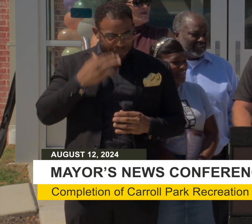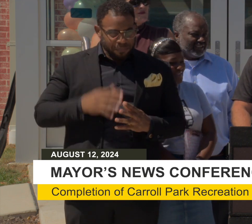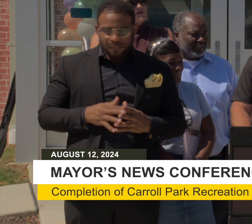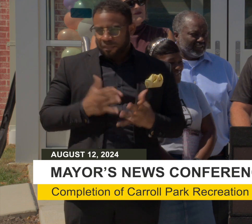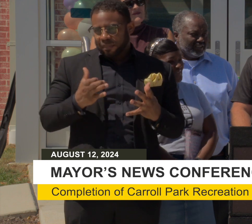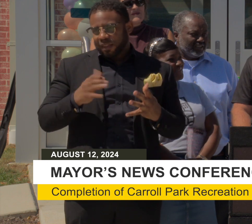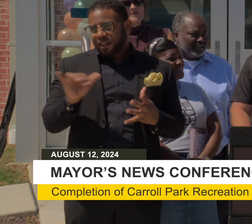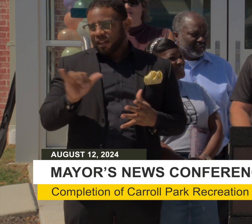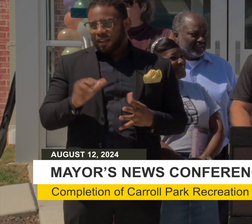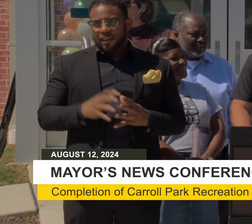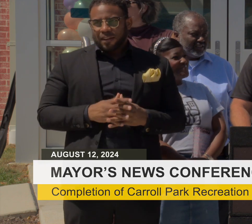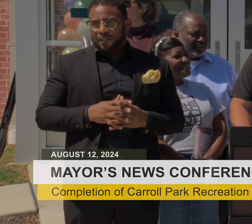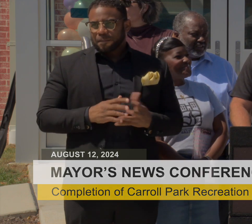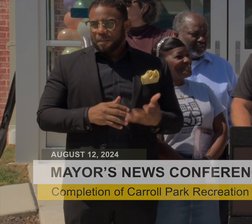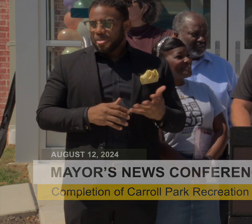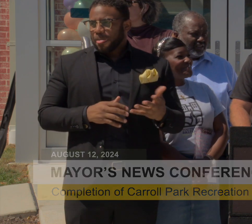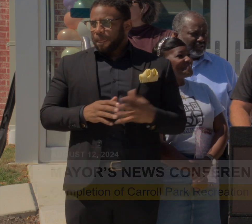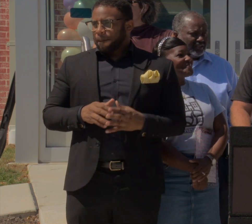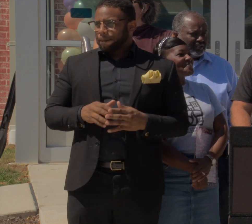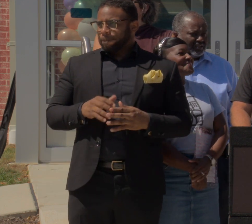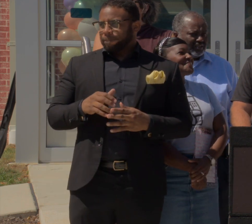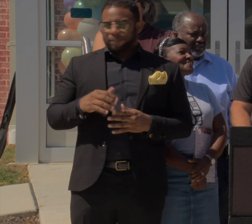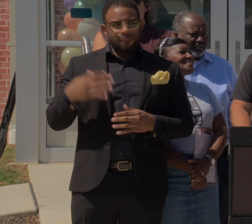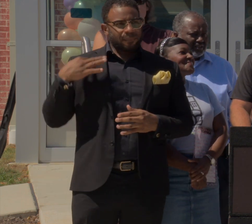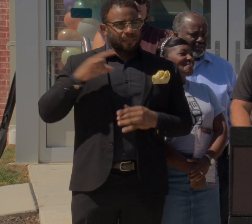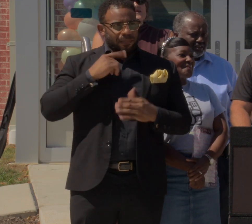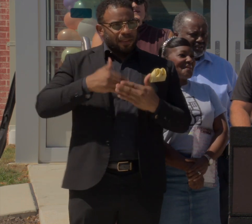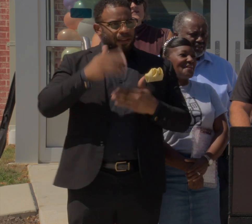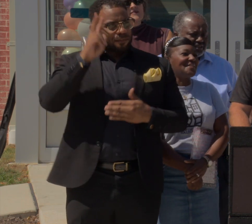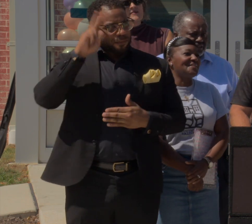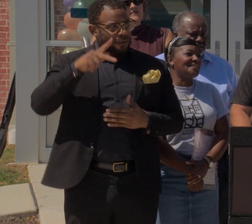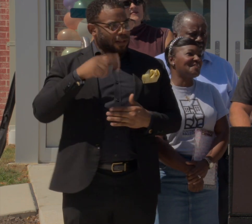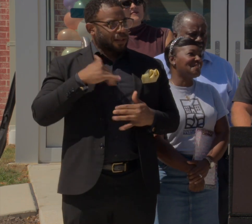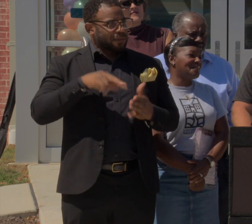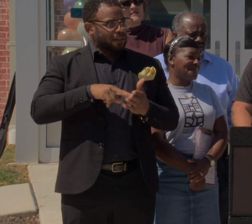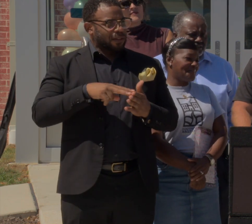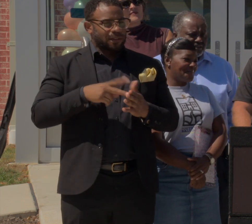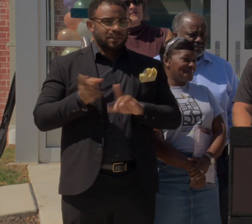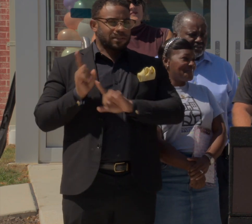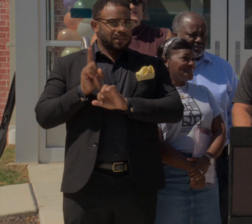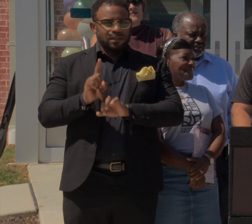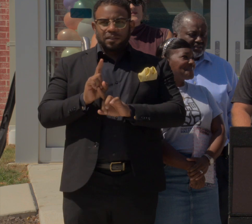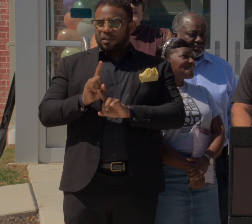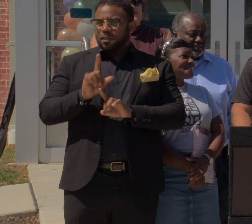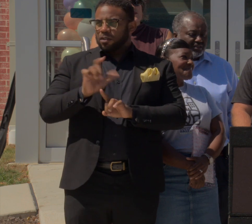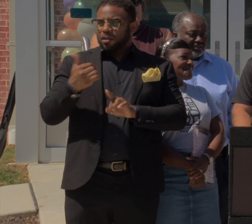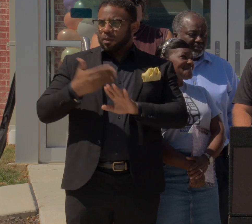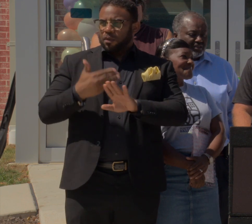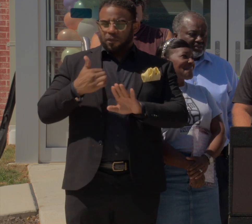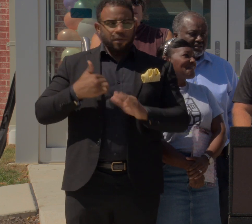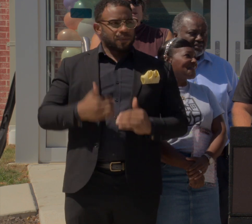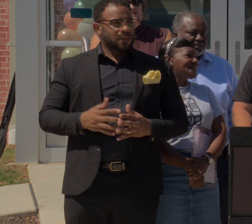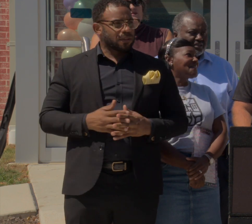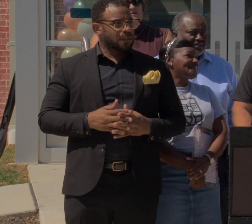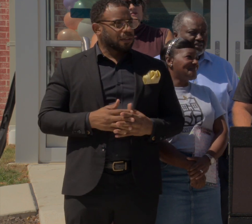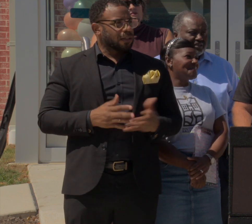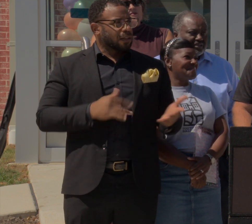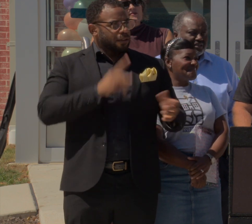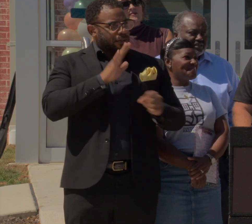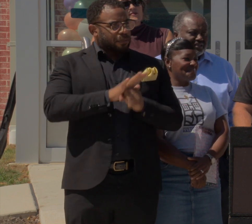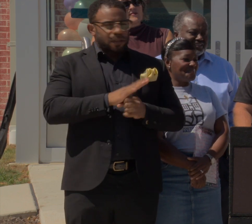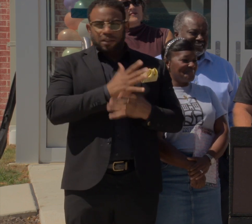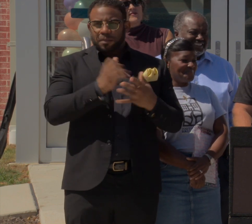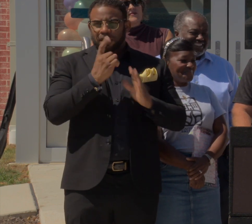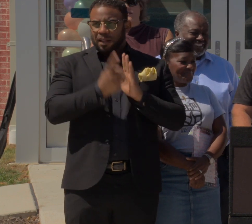And much like the candidate to be the next vice president, I'm standing on the shoulders of those who've come before me and have committed so